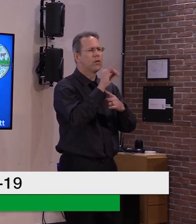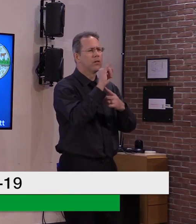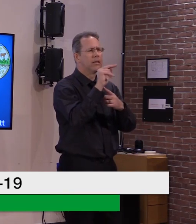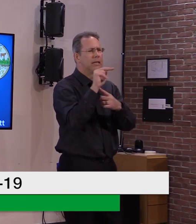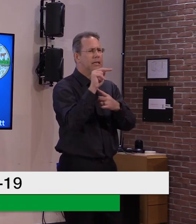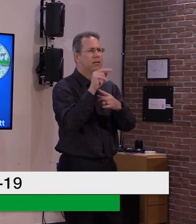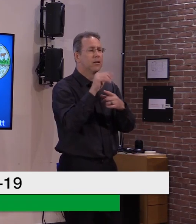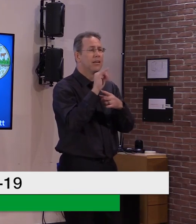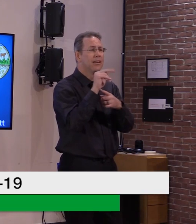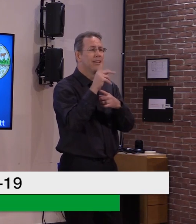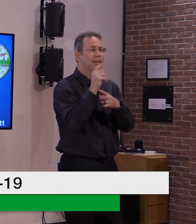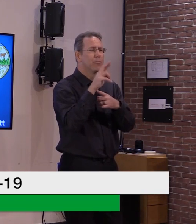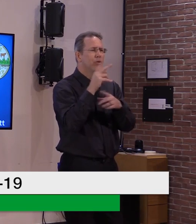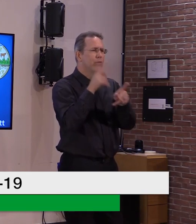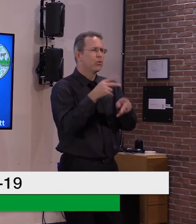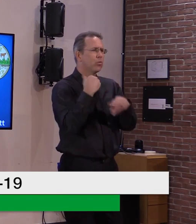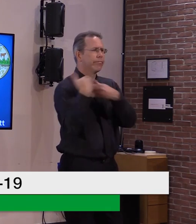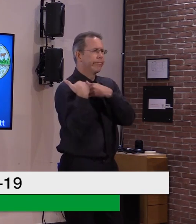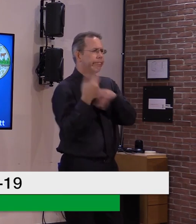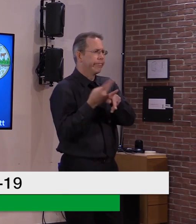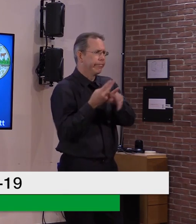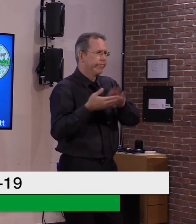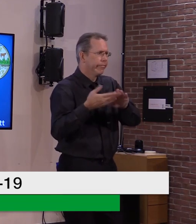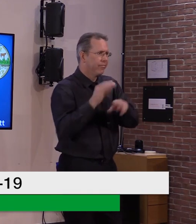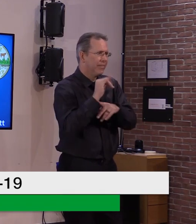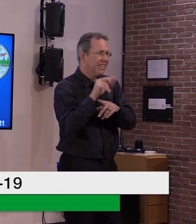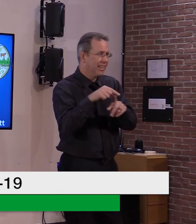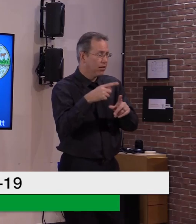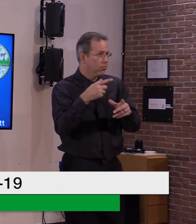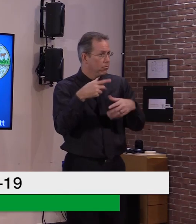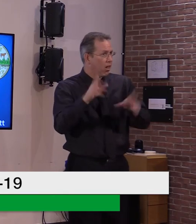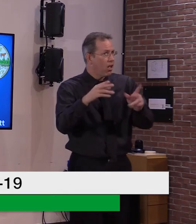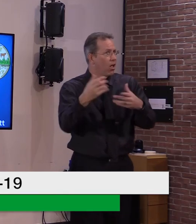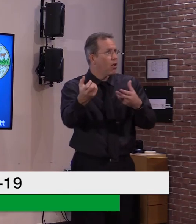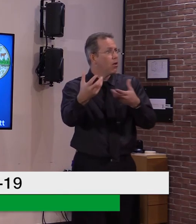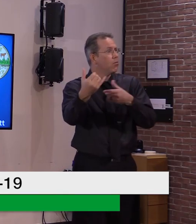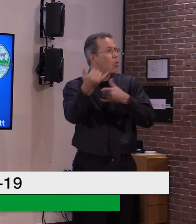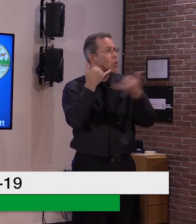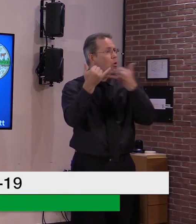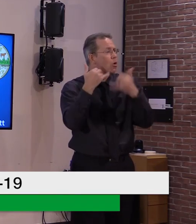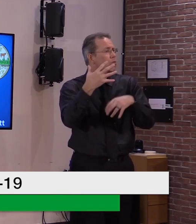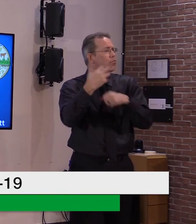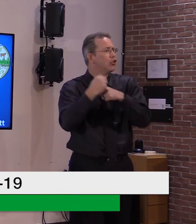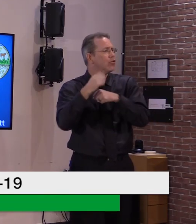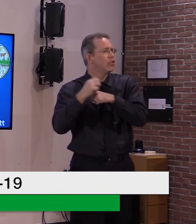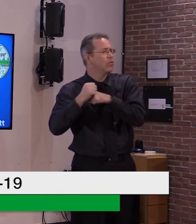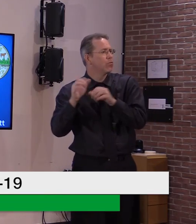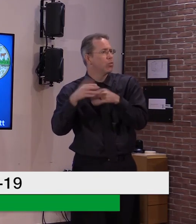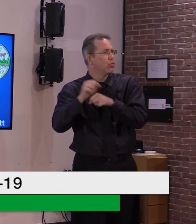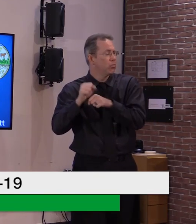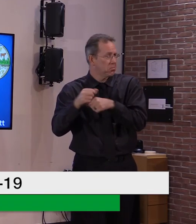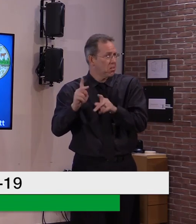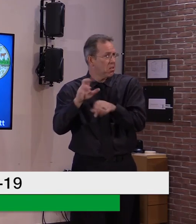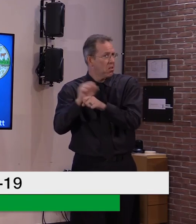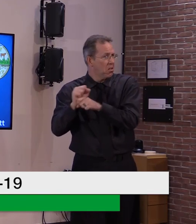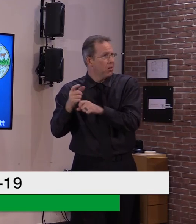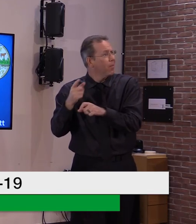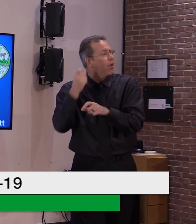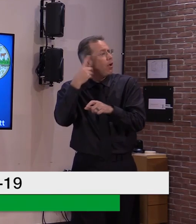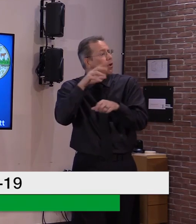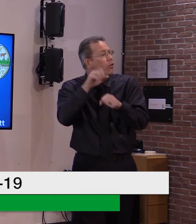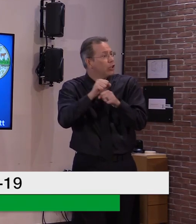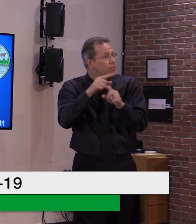hi there can you hear me yes yes okay great um yeah so any keepers are are not